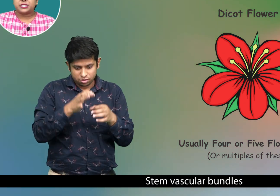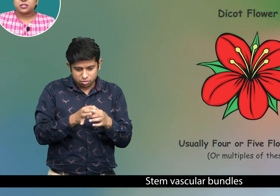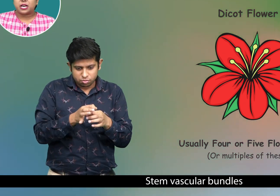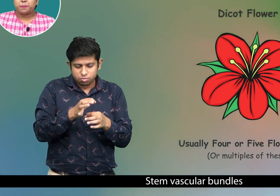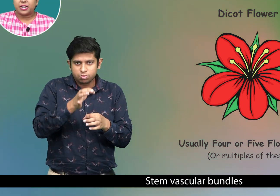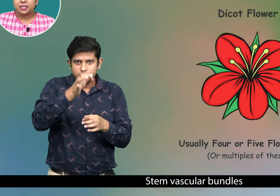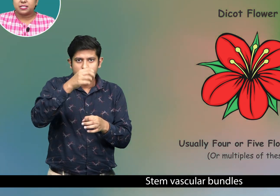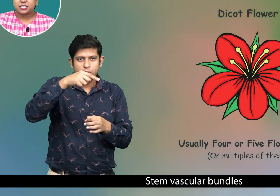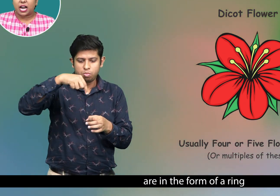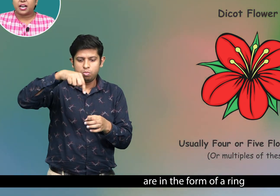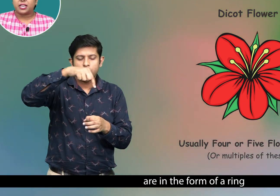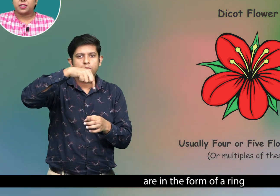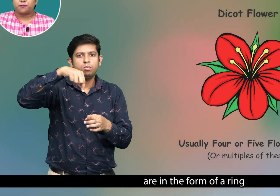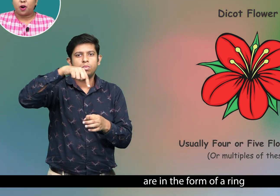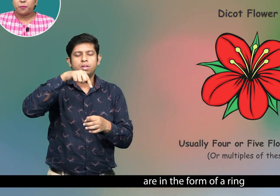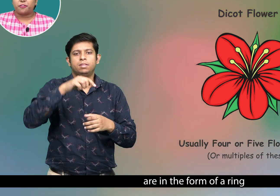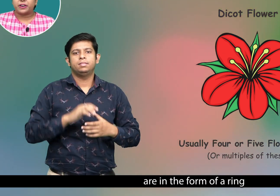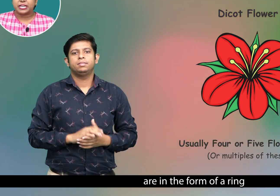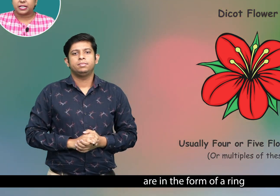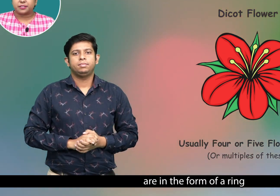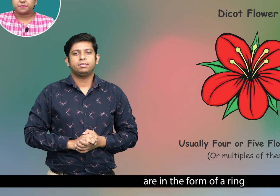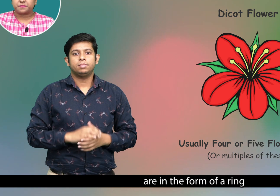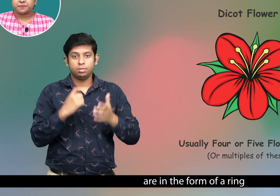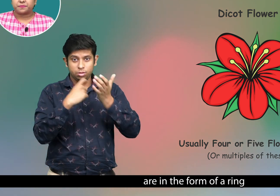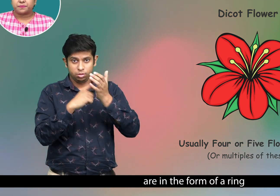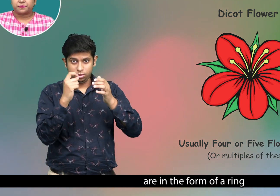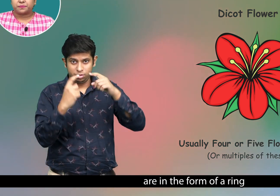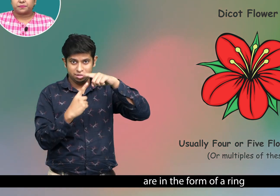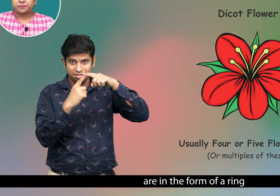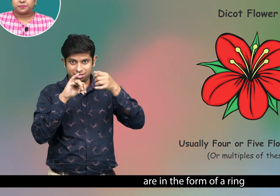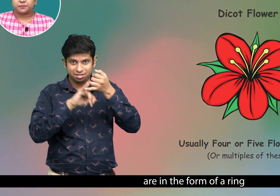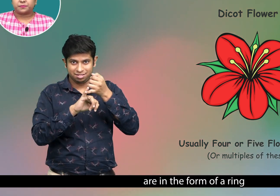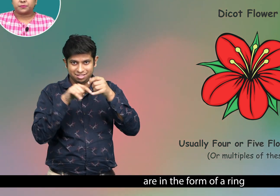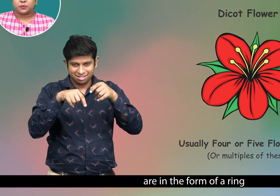Stem vascular bundles are in the form of a ring.